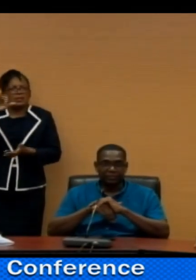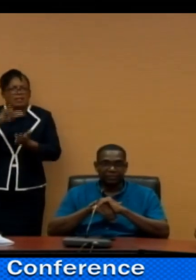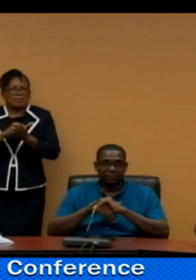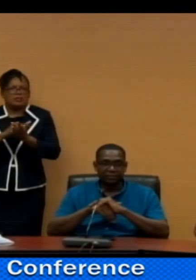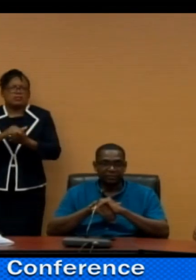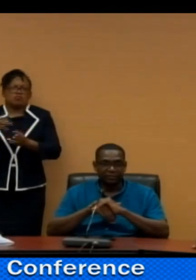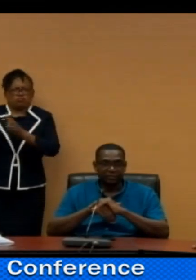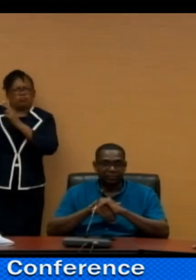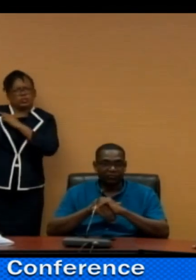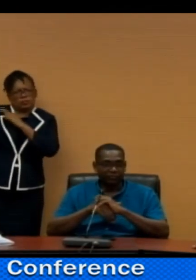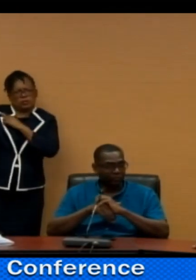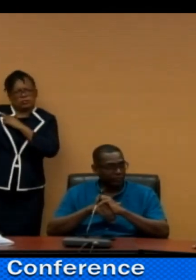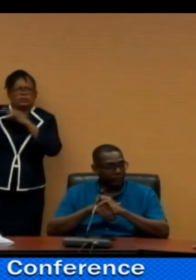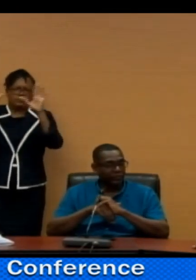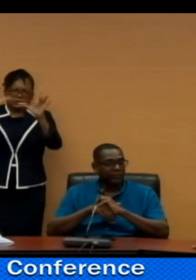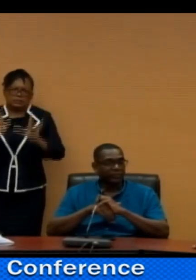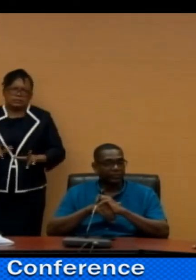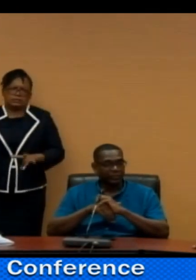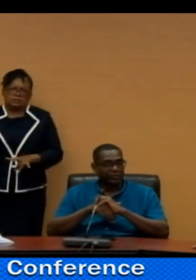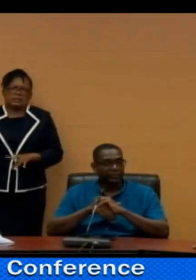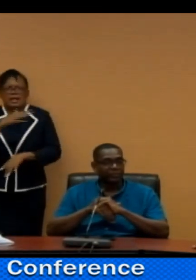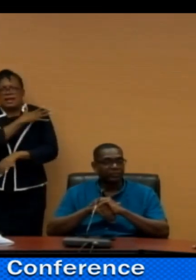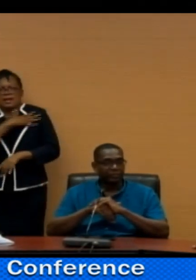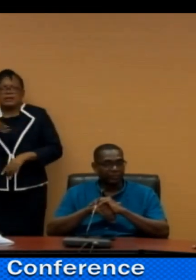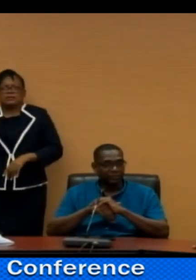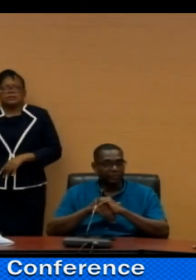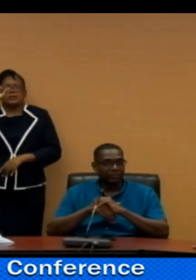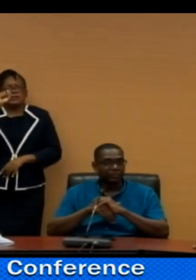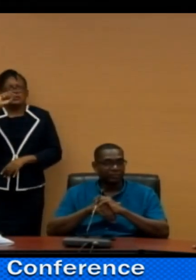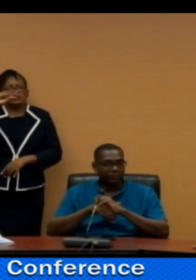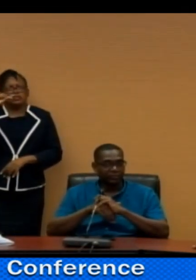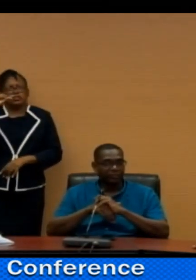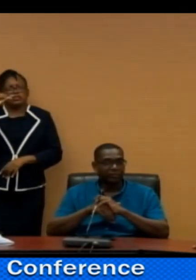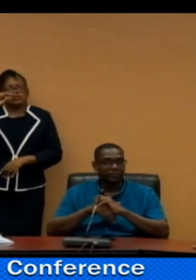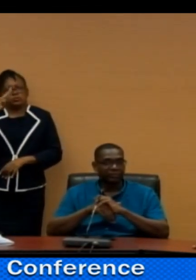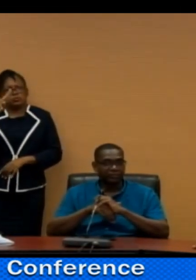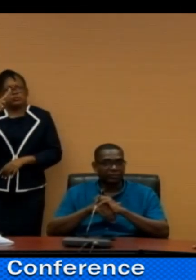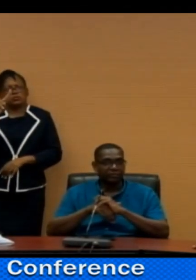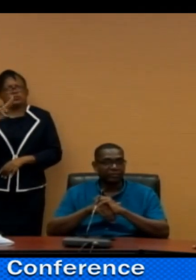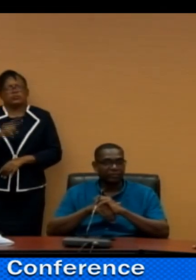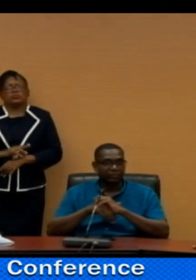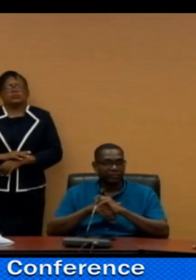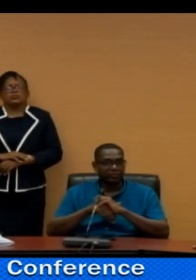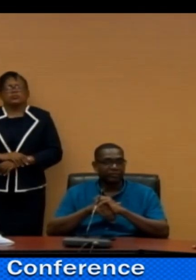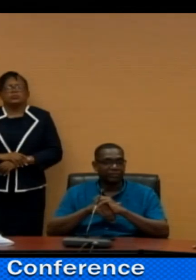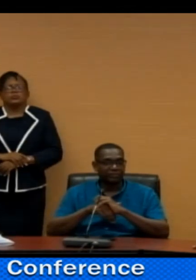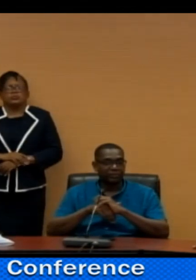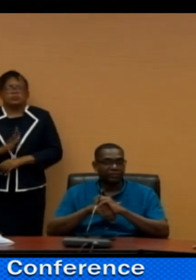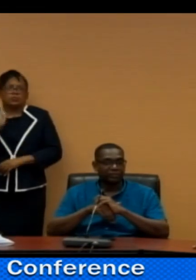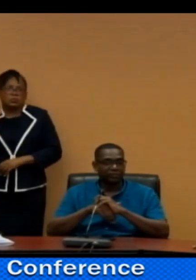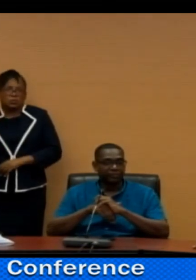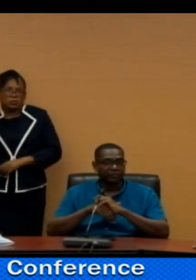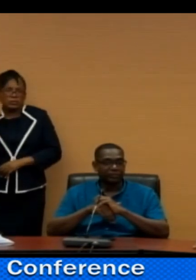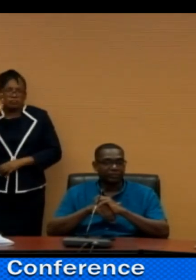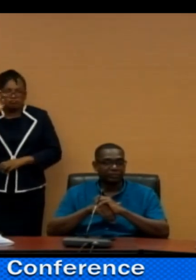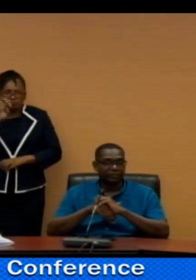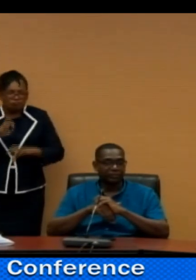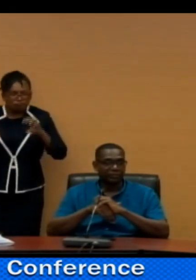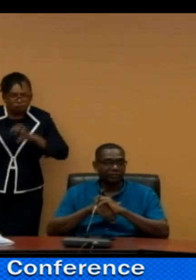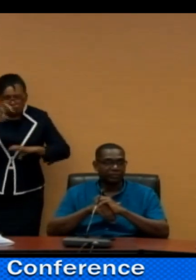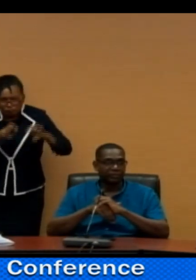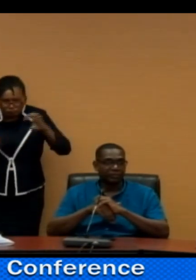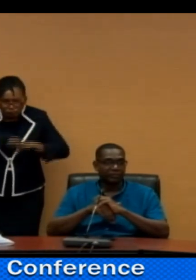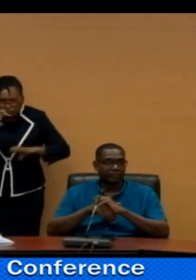together with the folks at SGU, that we will do this as thoroughly as it's humanly possible.